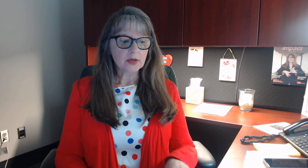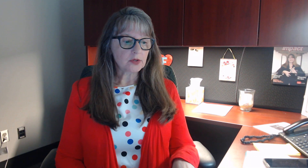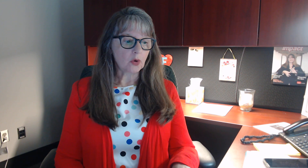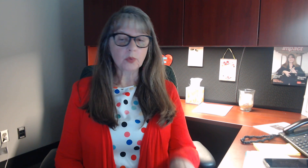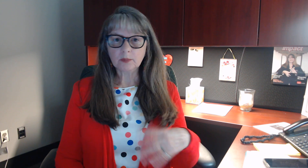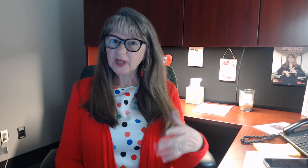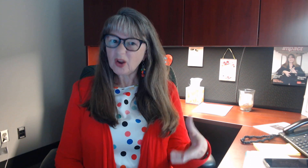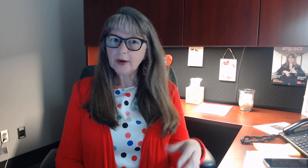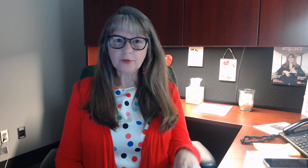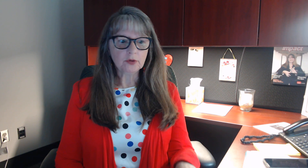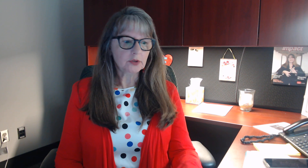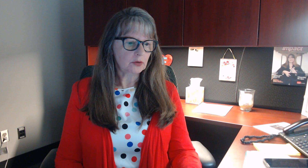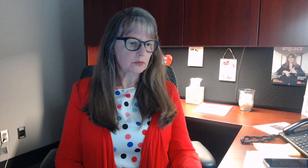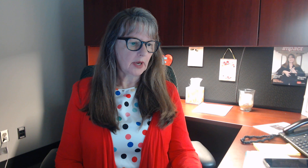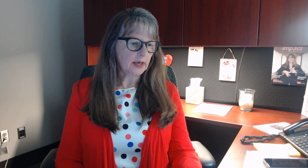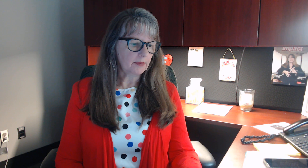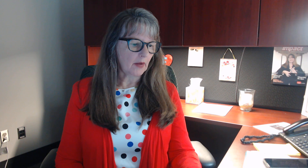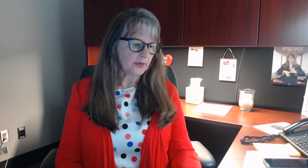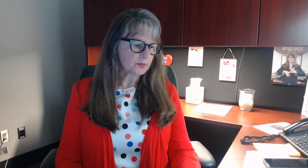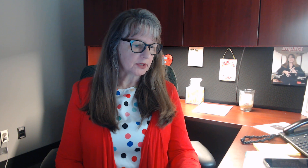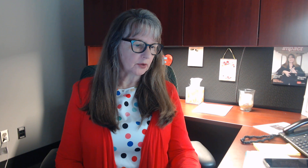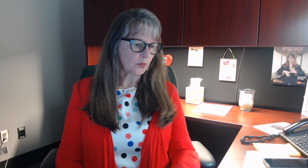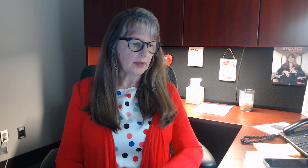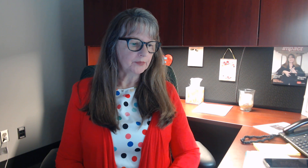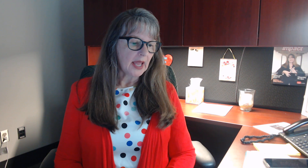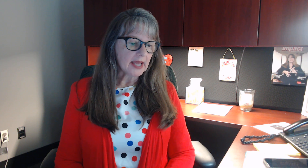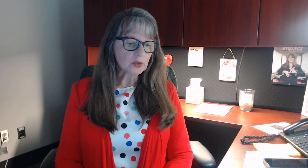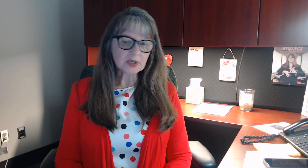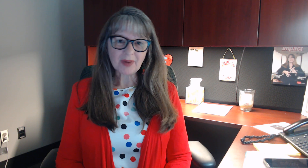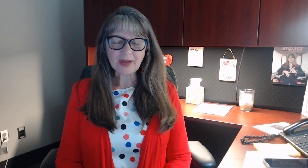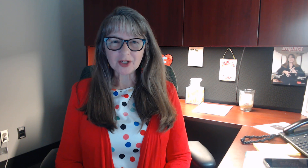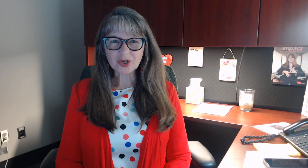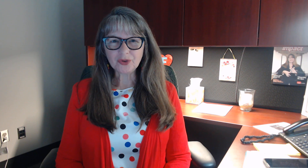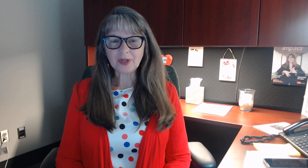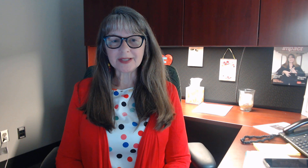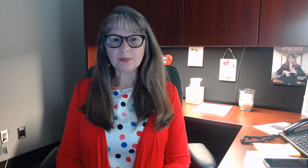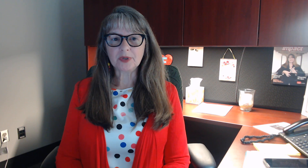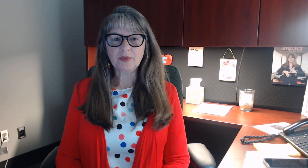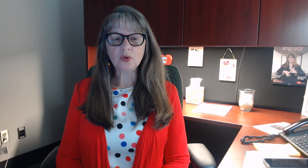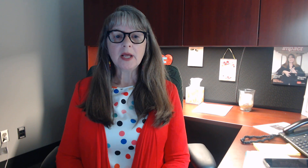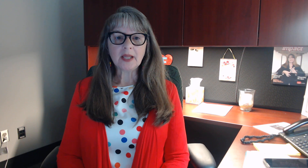So we got quite a few to do on this particular one. And so some I've kind of shown you, like I said, preview, like one